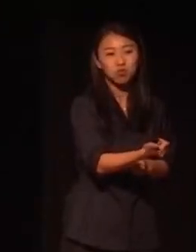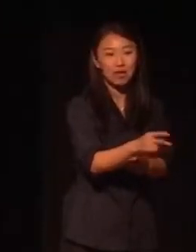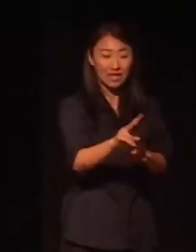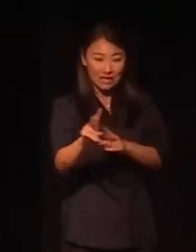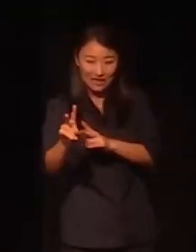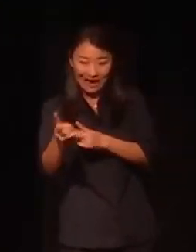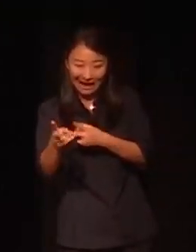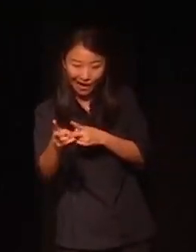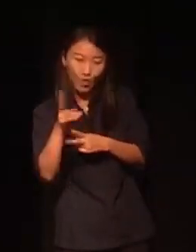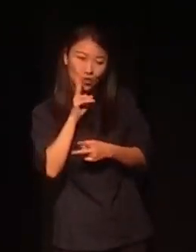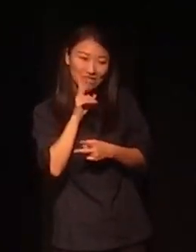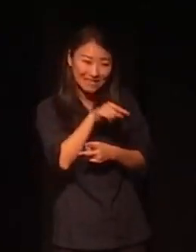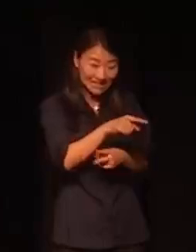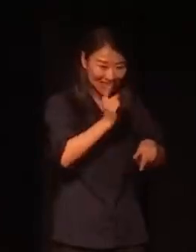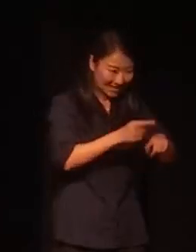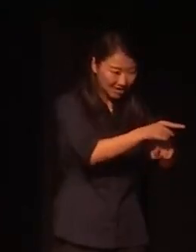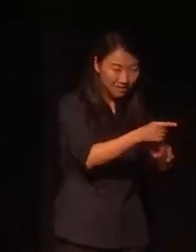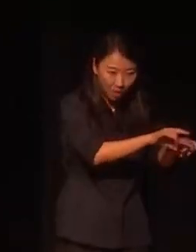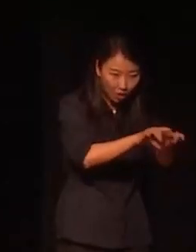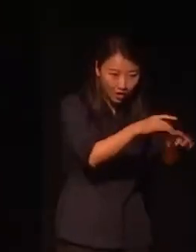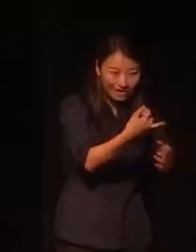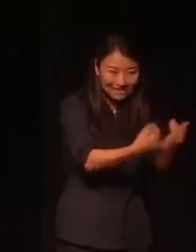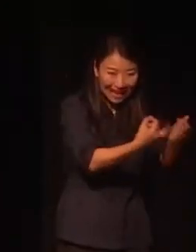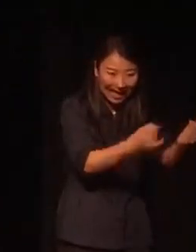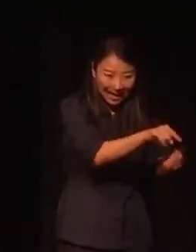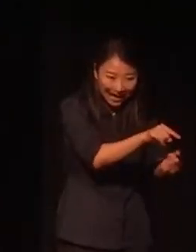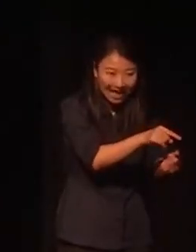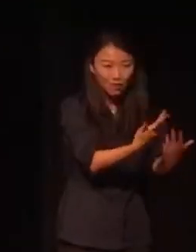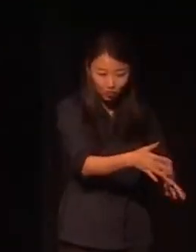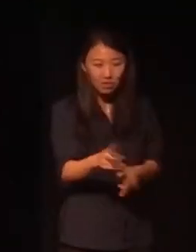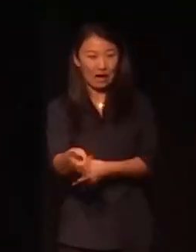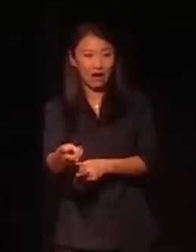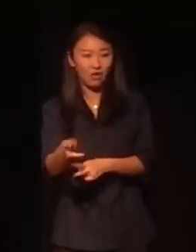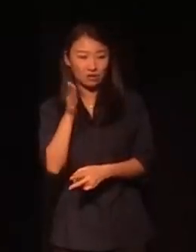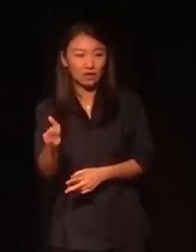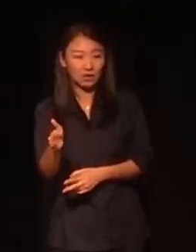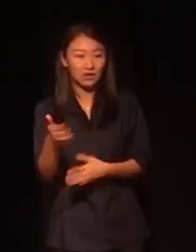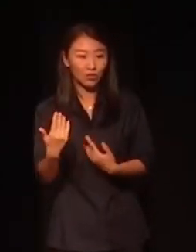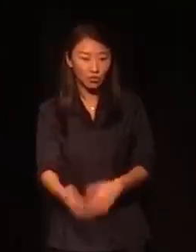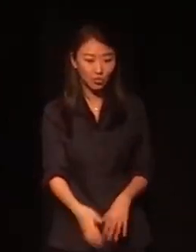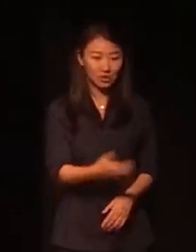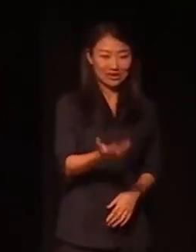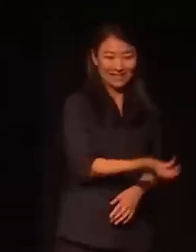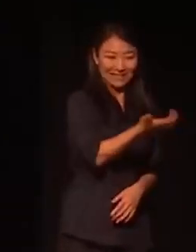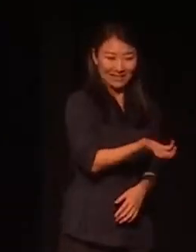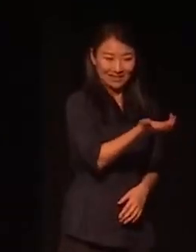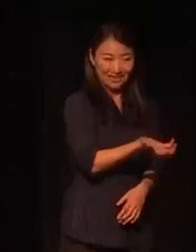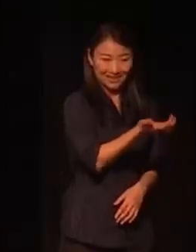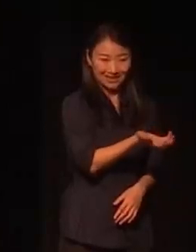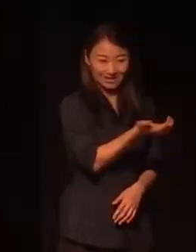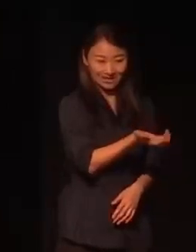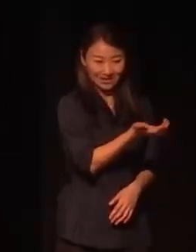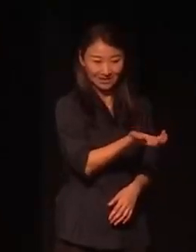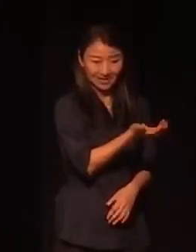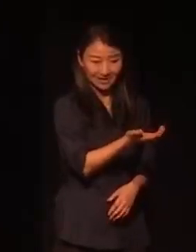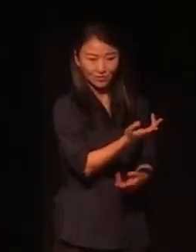it in raw, okay? And then roasting is one common method, one cooking method.